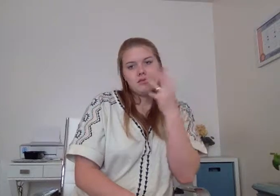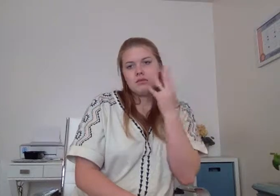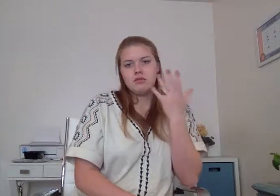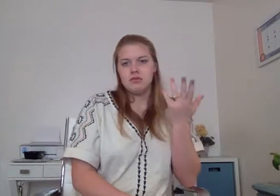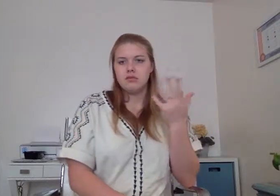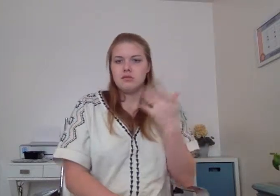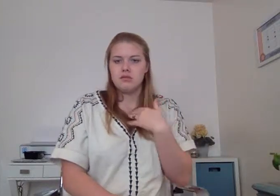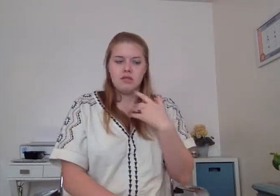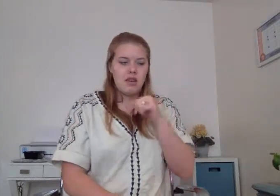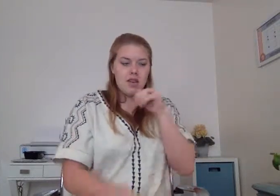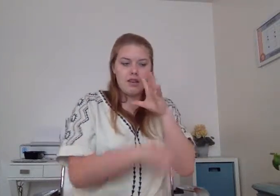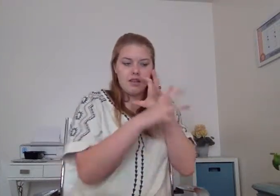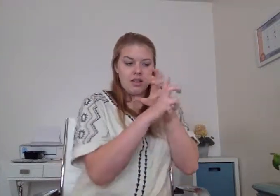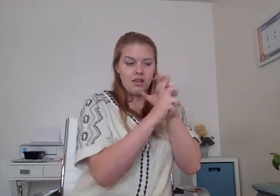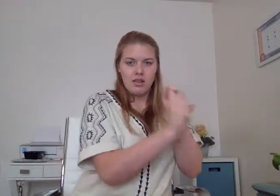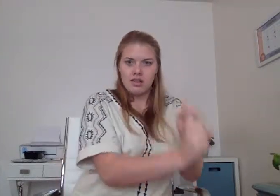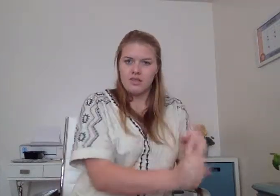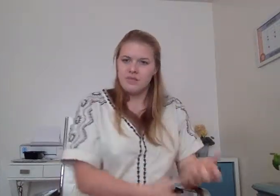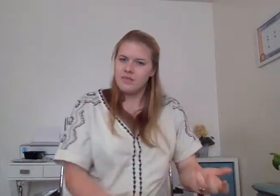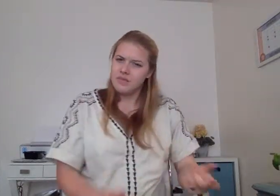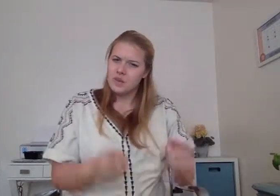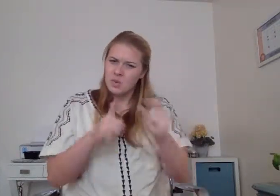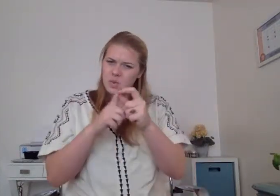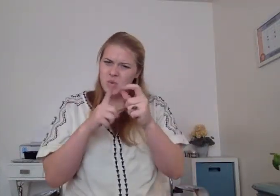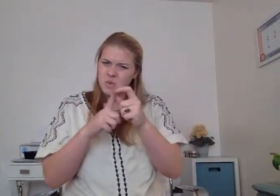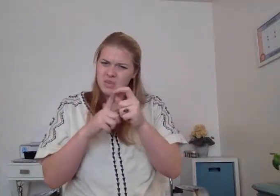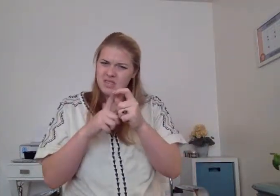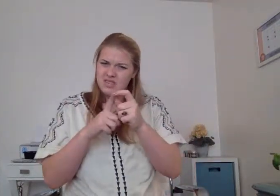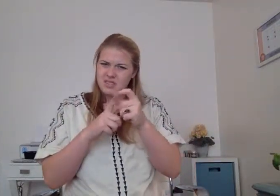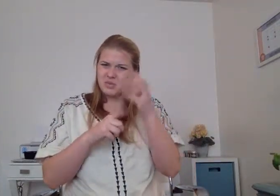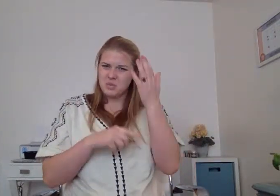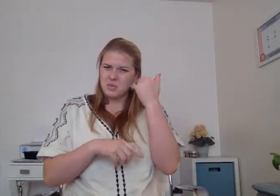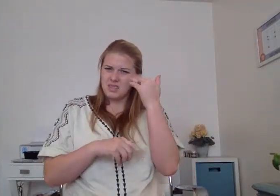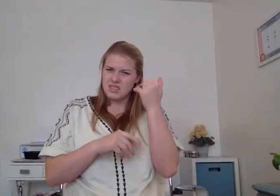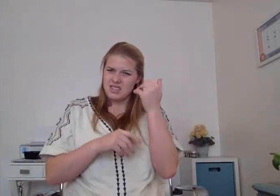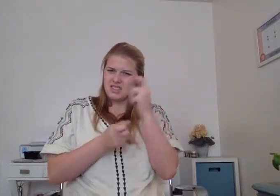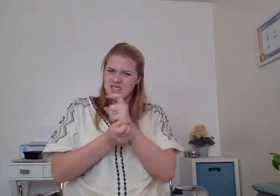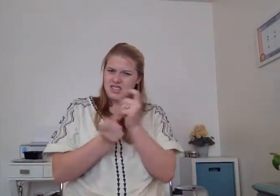Why has the word become such an uncomfortable one?